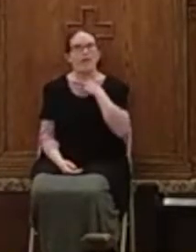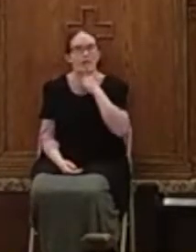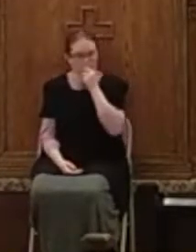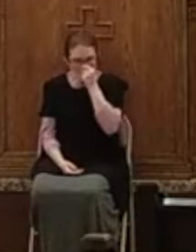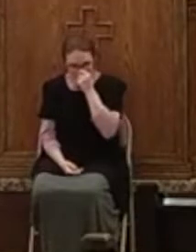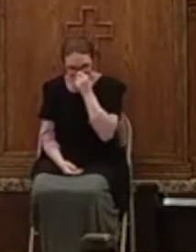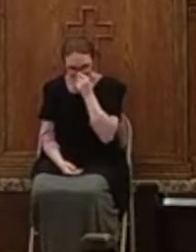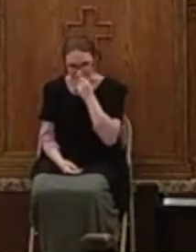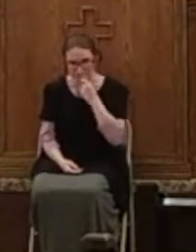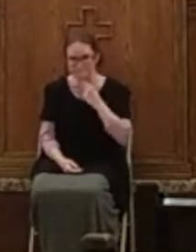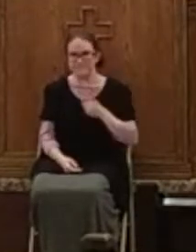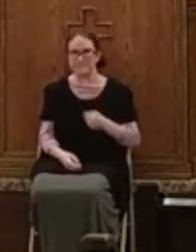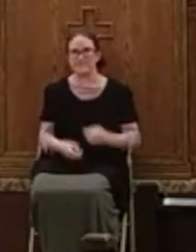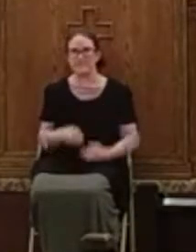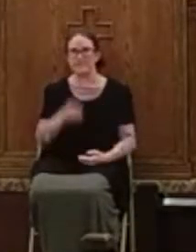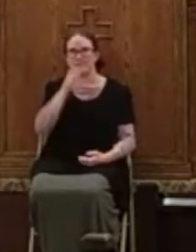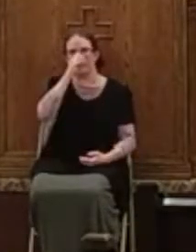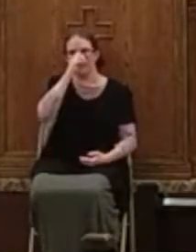faster than a speeding bullet.